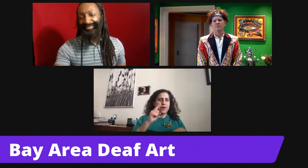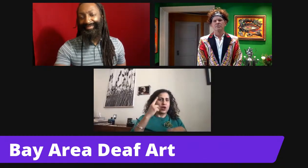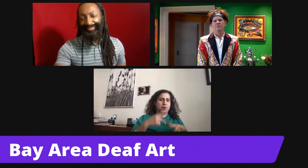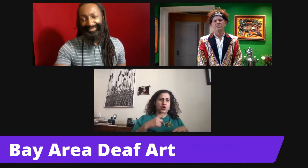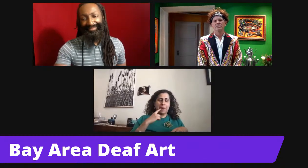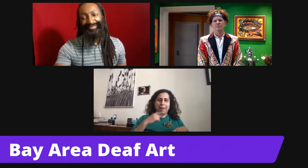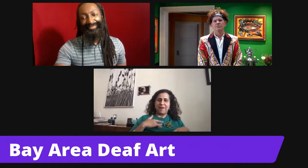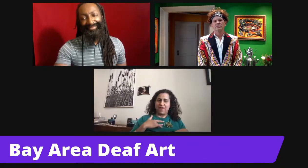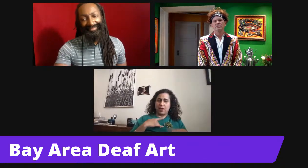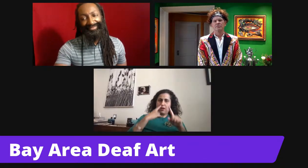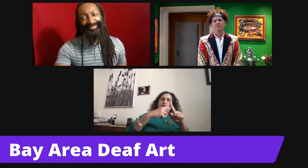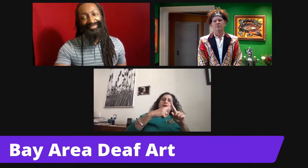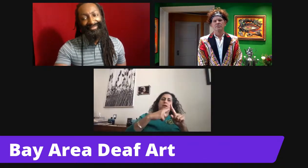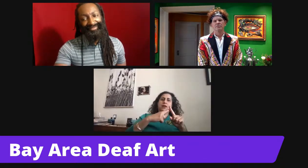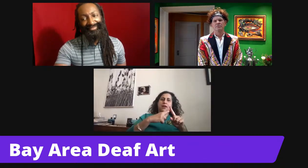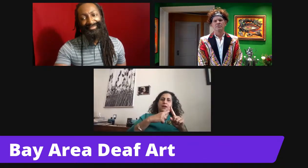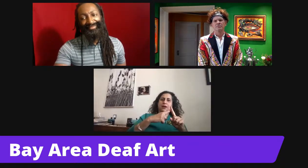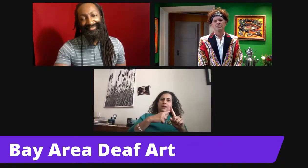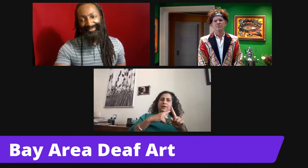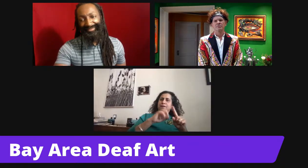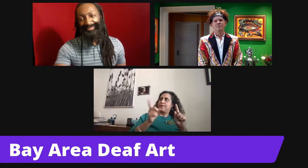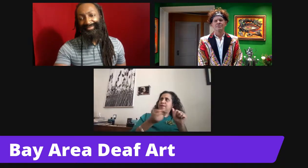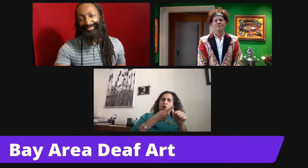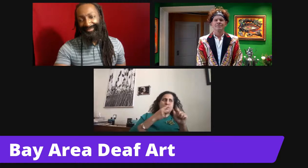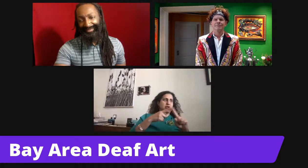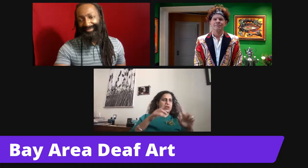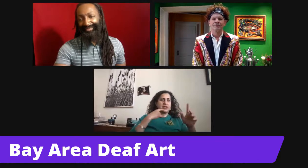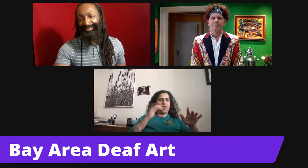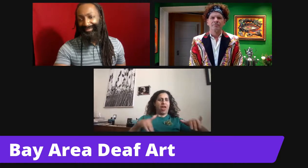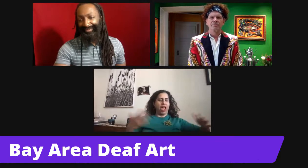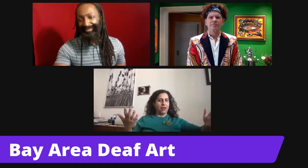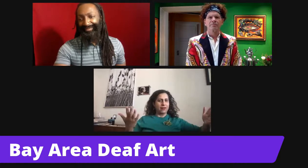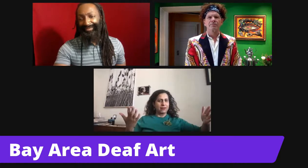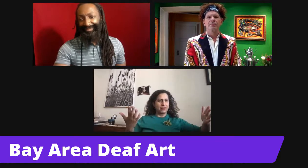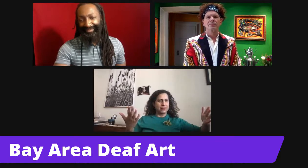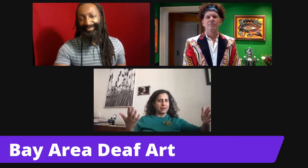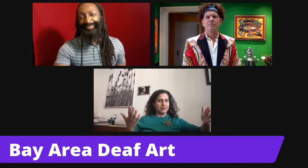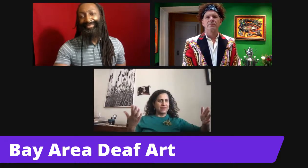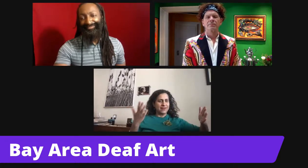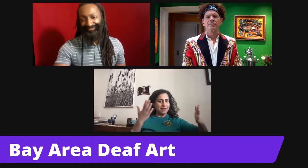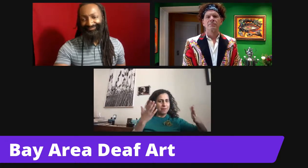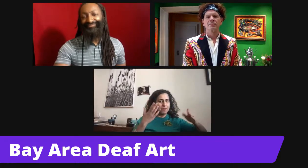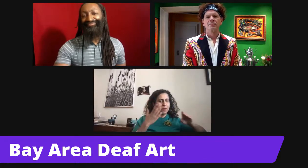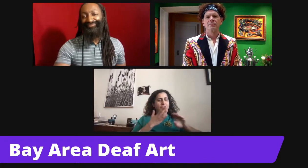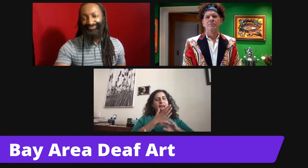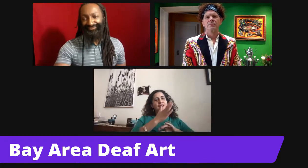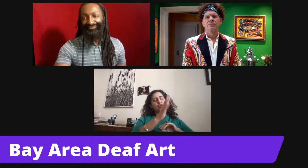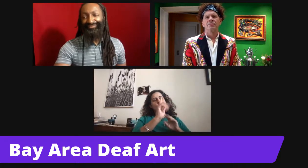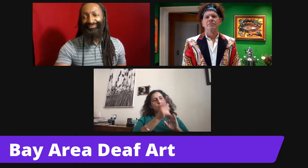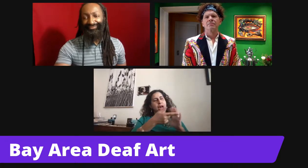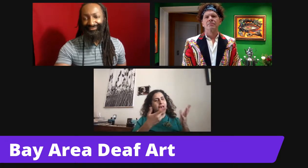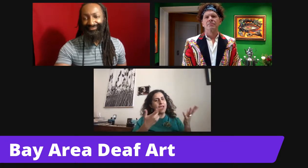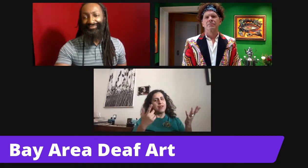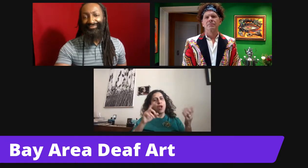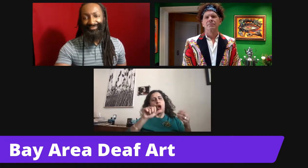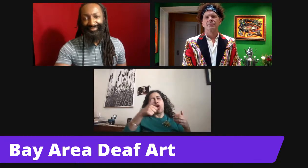wonderful person. And she was the first person that made me feel optimistic that, you know, my work could make it.